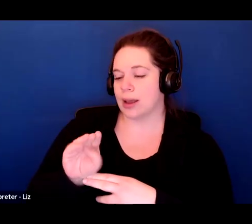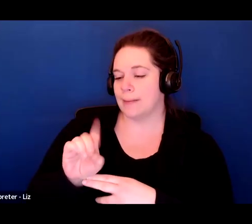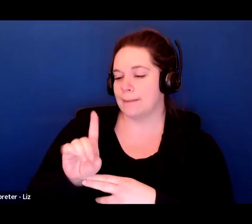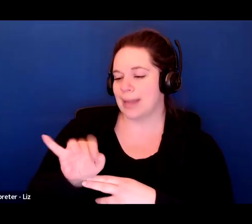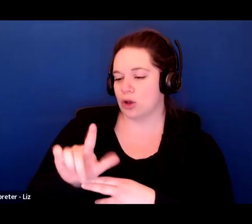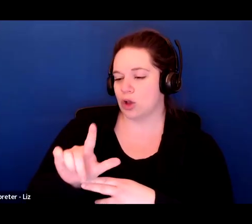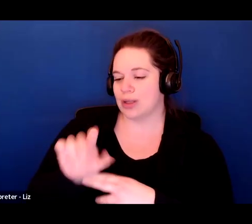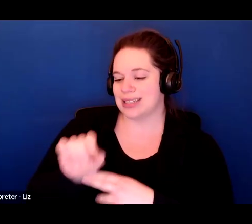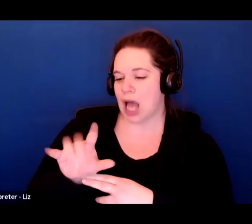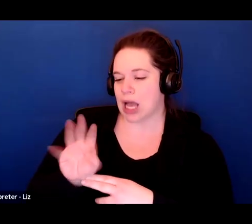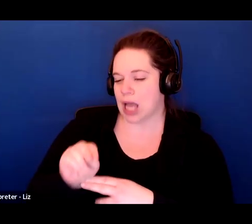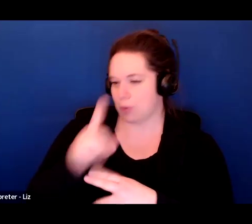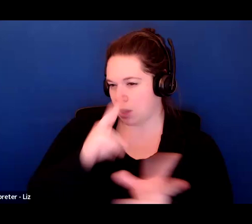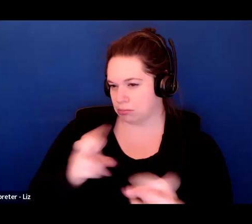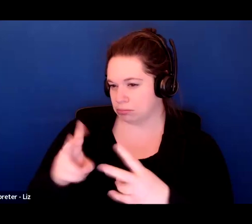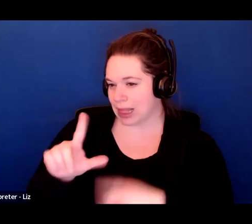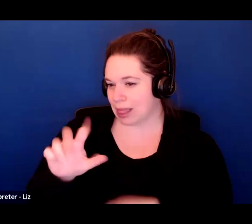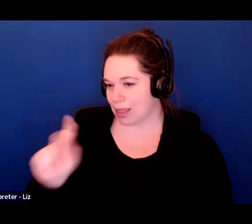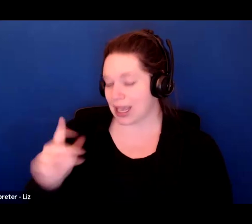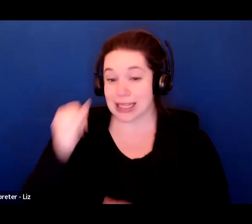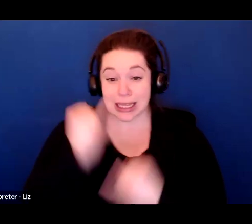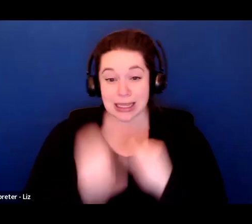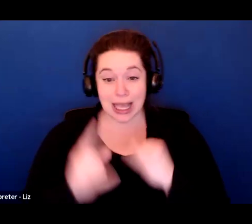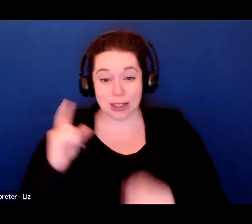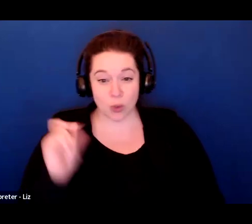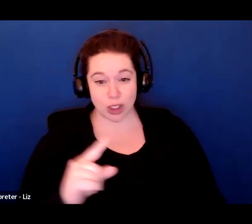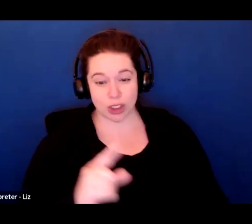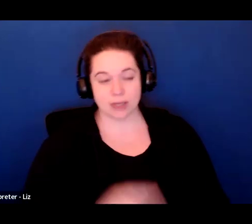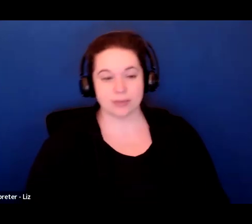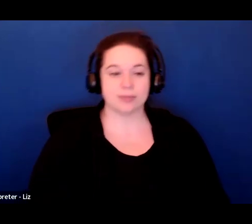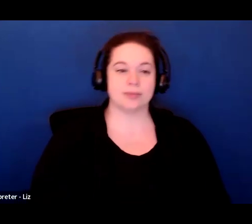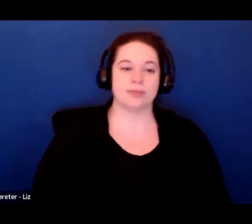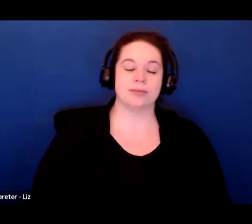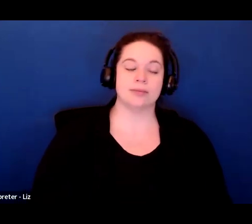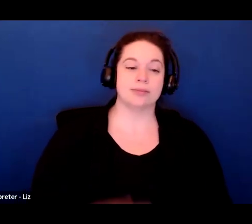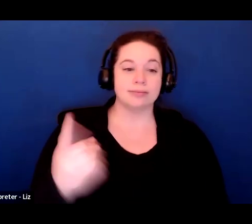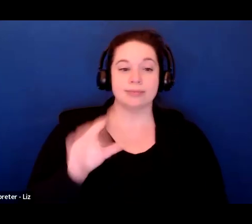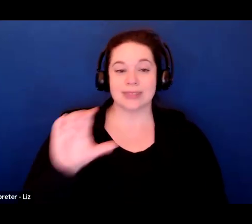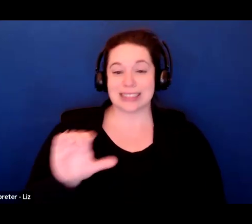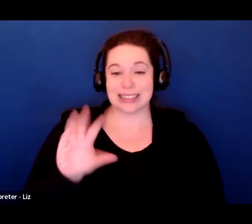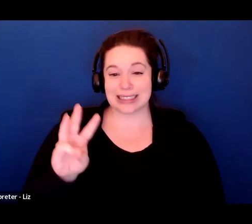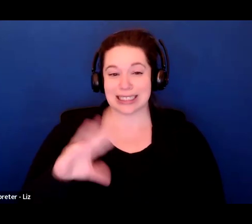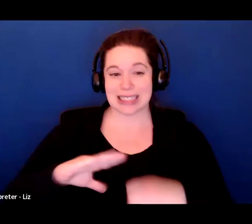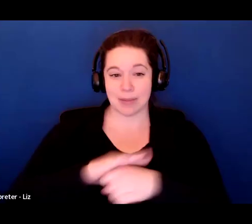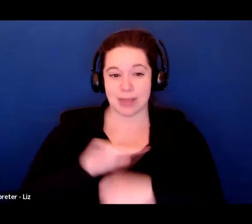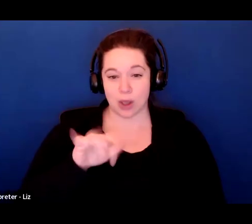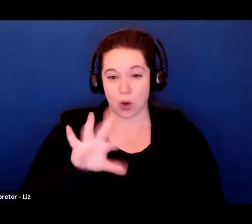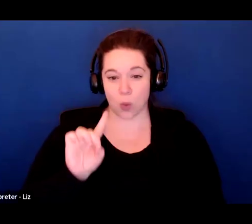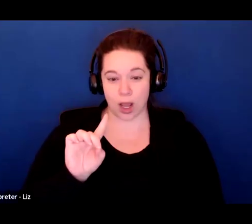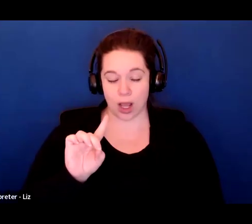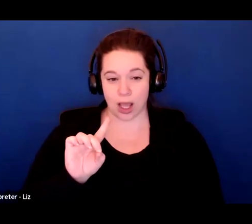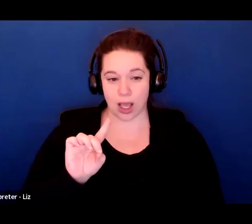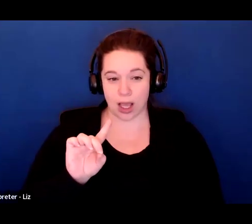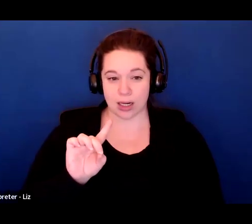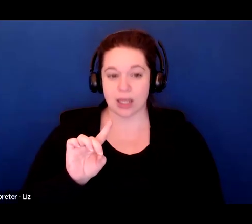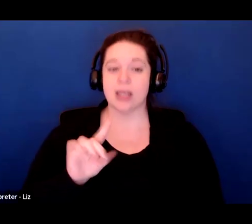link to that. So, and then the last question here is somebody with a C6 complete quad. He also